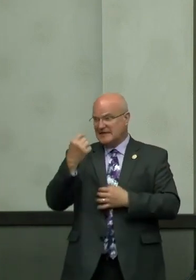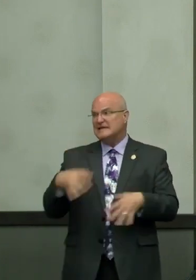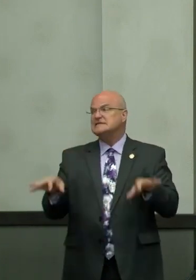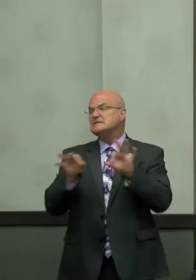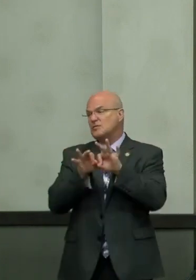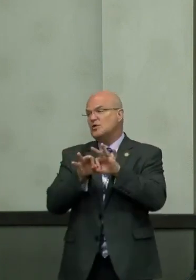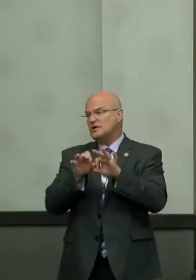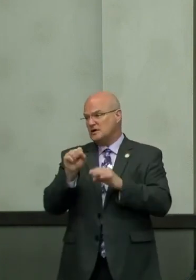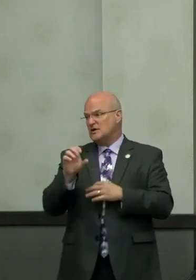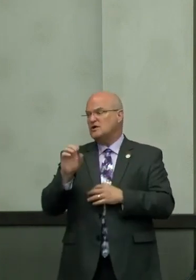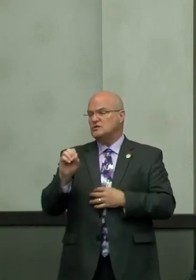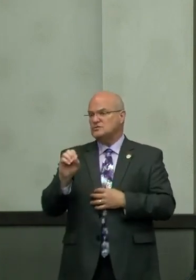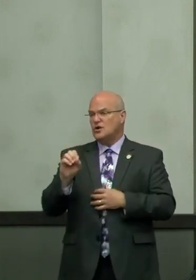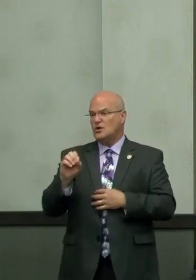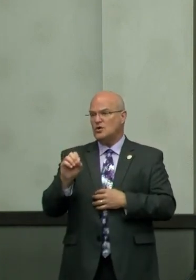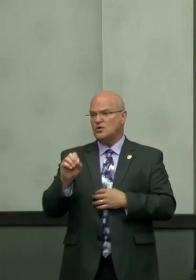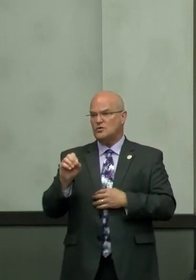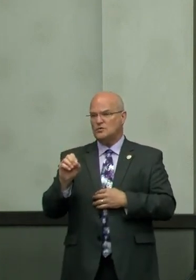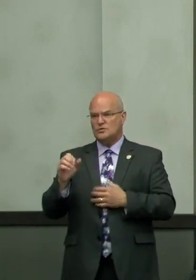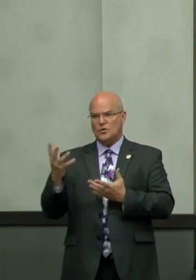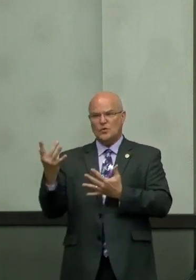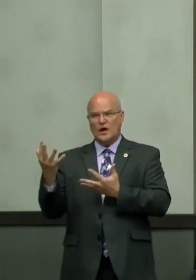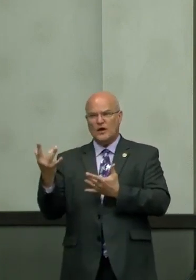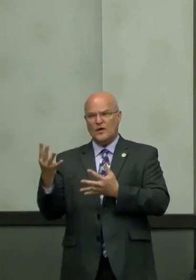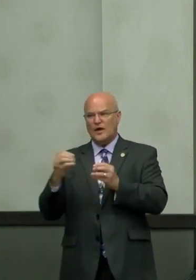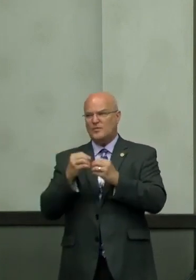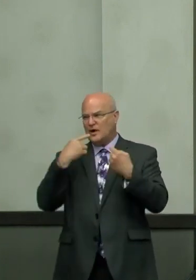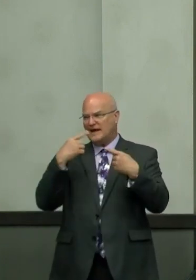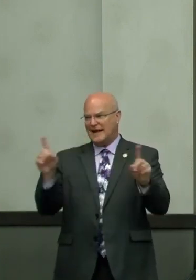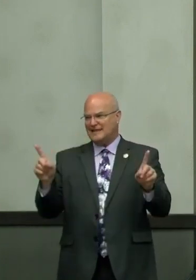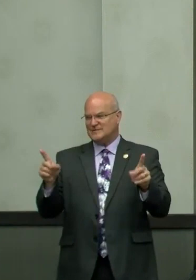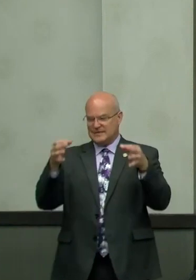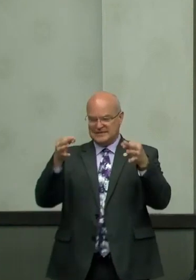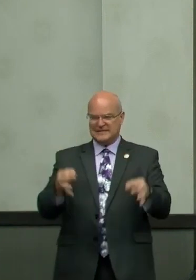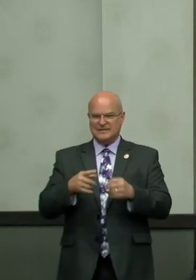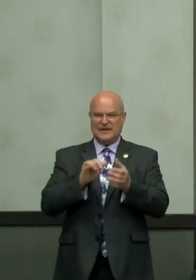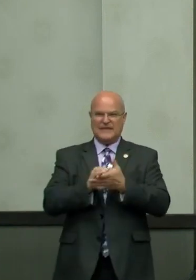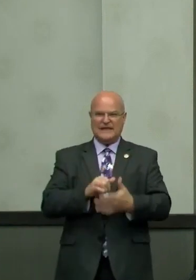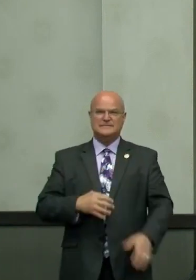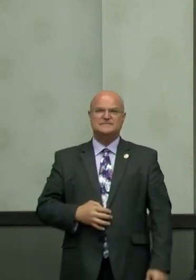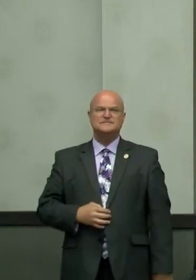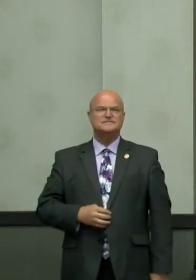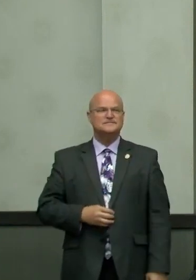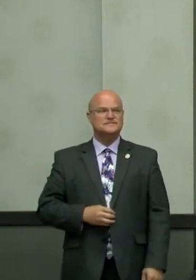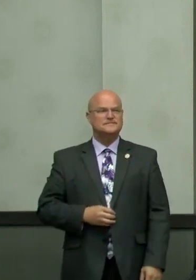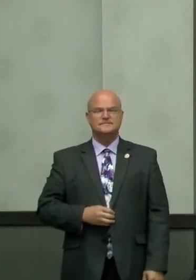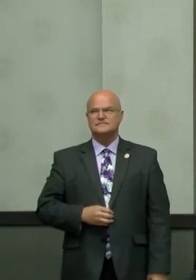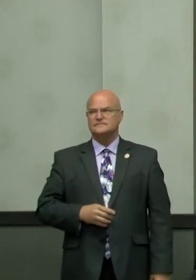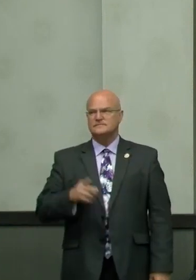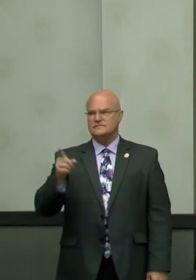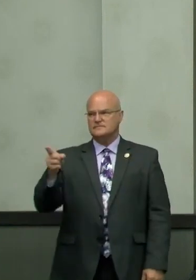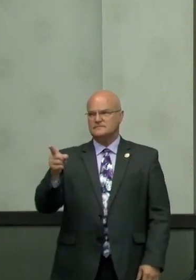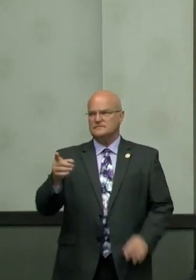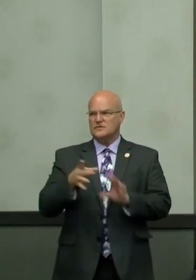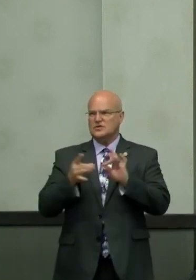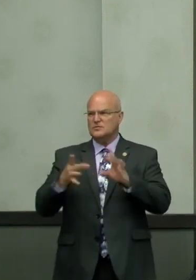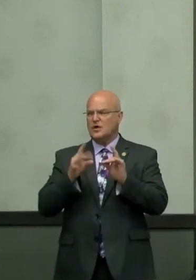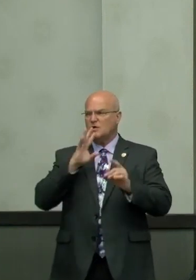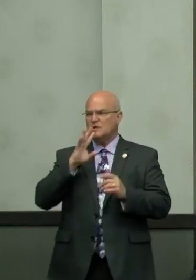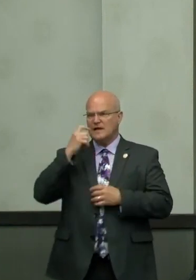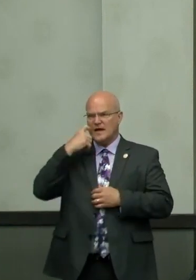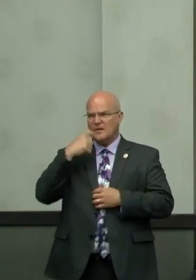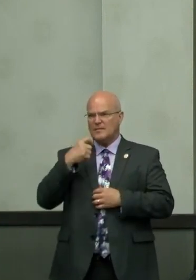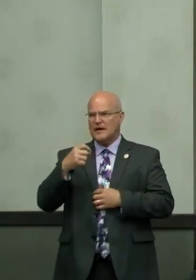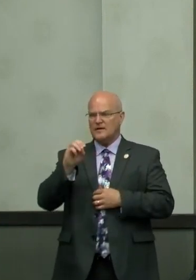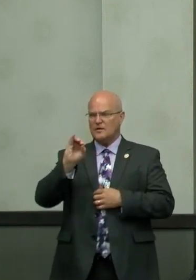important that is, and so stay tuned for additional announcements and decisions on that. I know you spoke recently about the